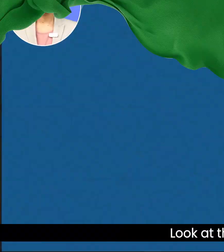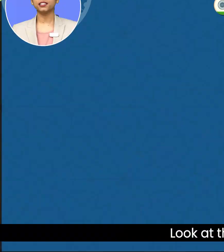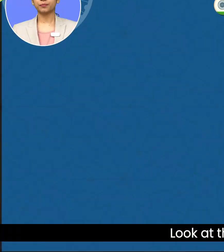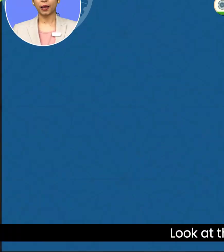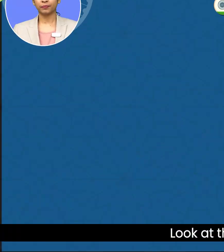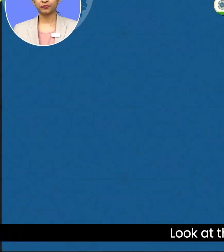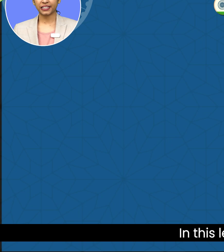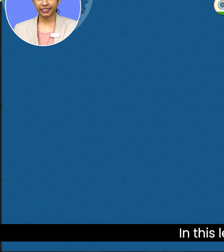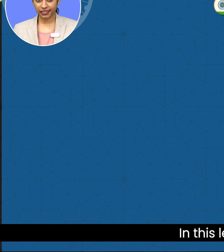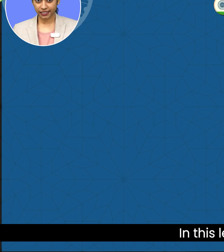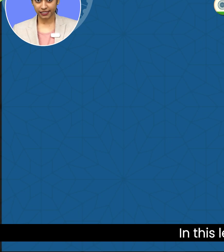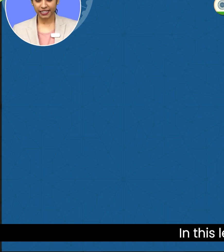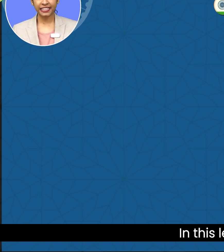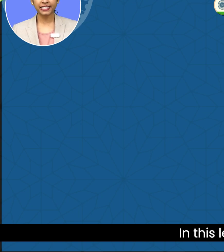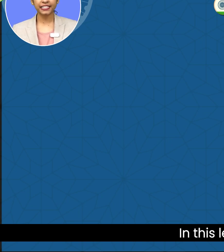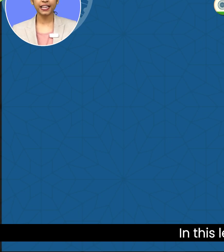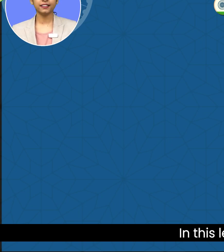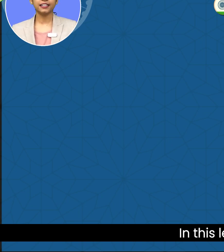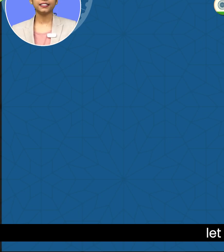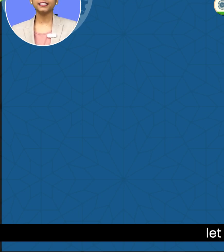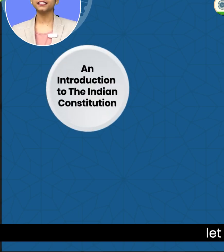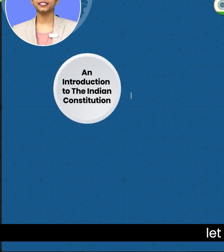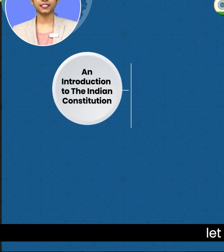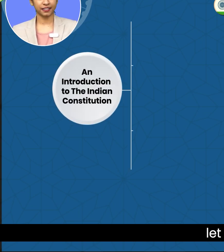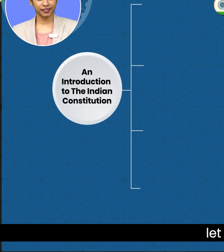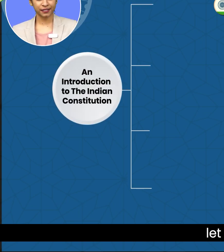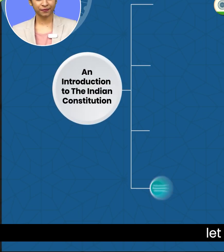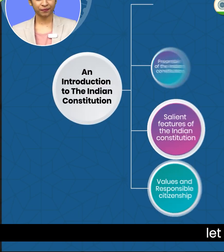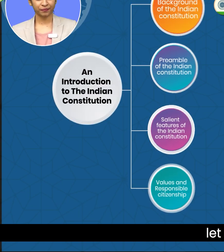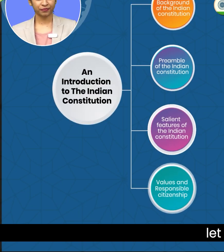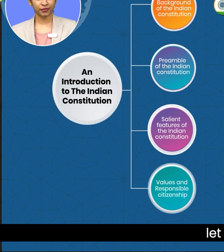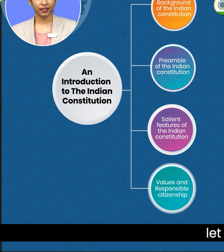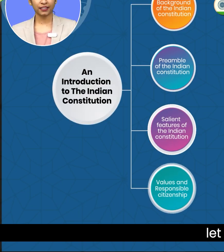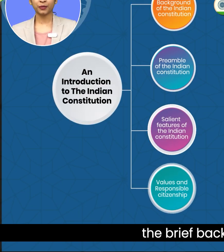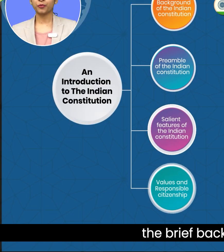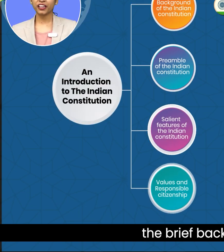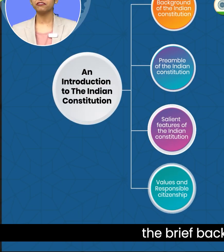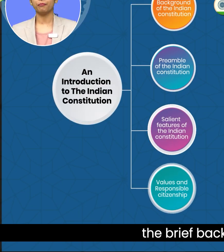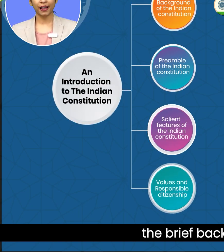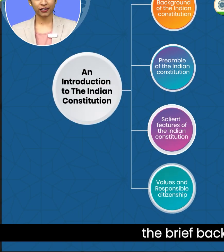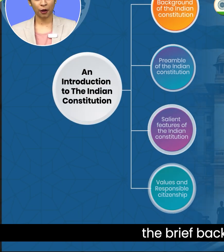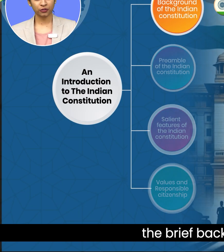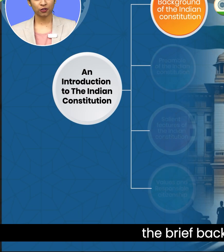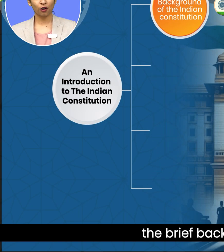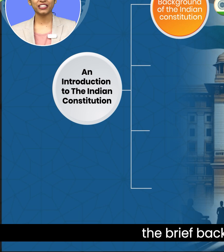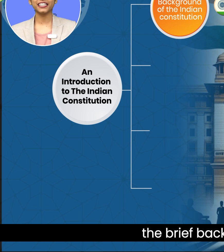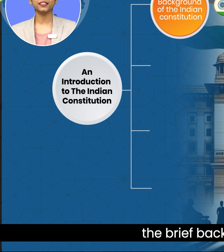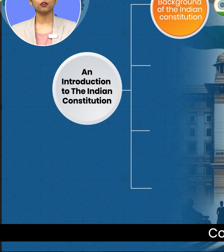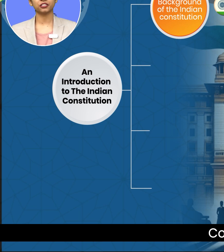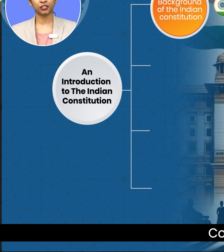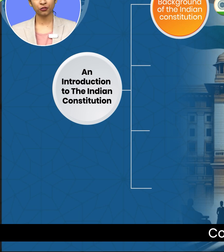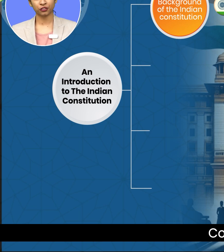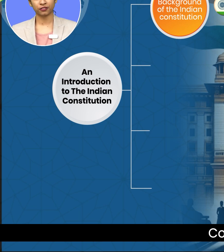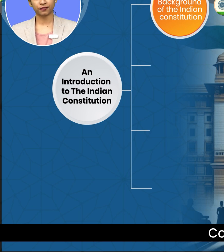Look at the concept map. In this lesson, in detail, let us discuss the brief background of the